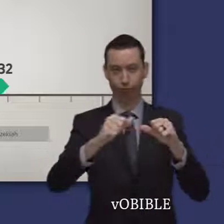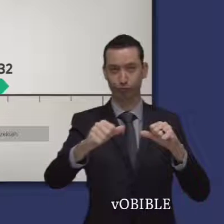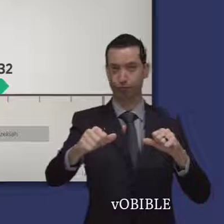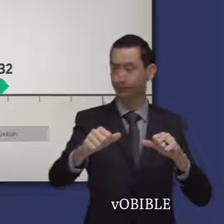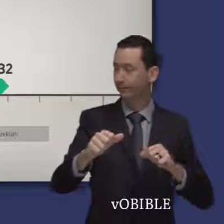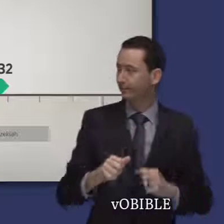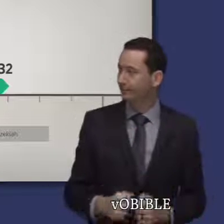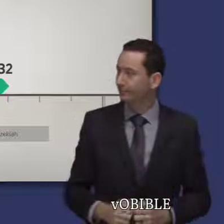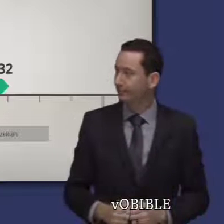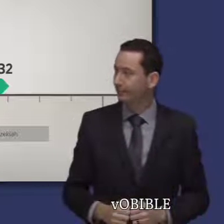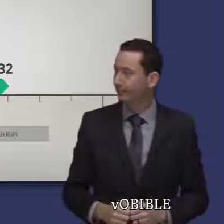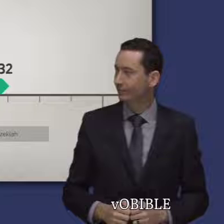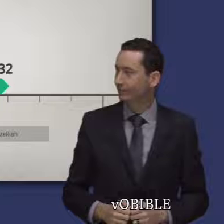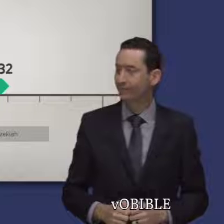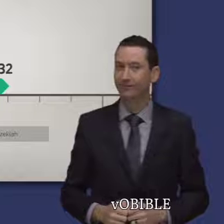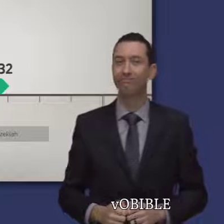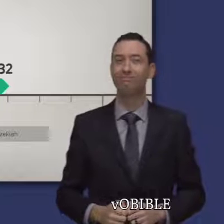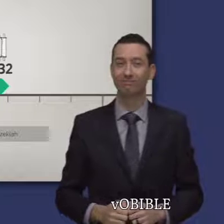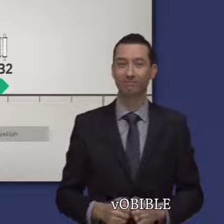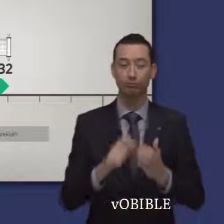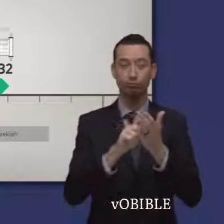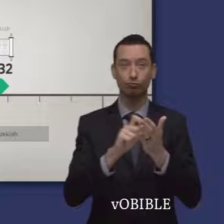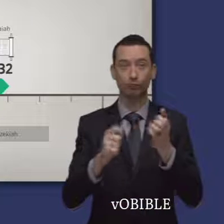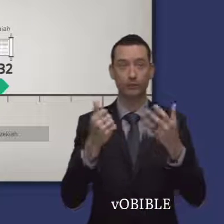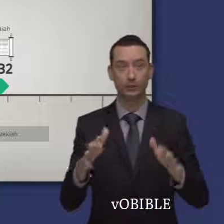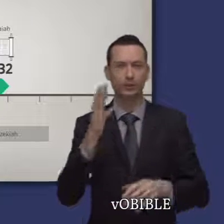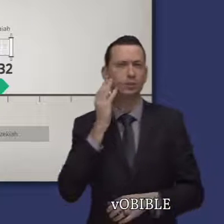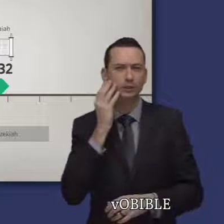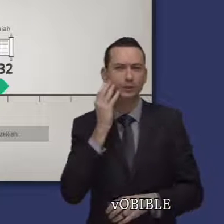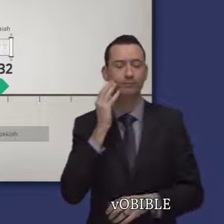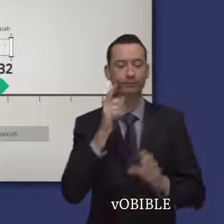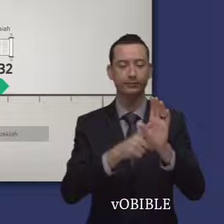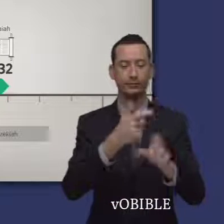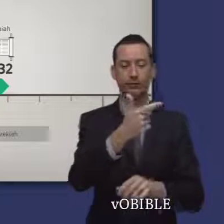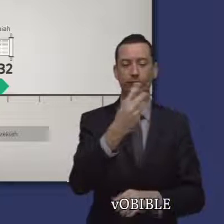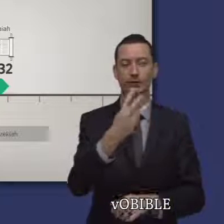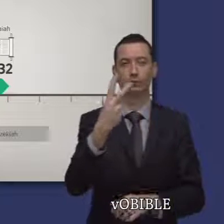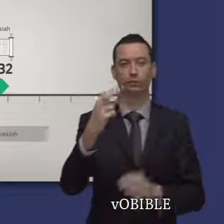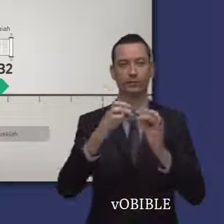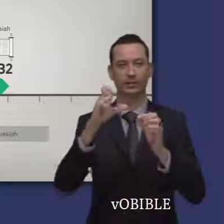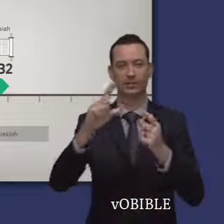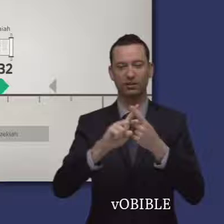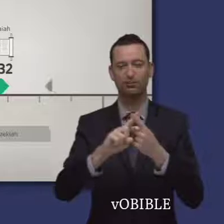Ahaz, and Hezekiah. He completed the book sometime after 732 BCE.